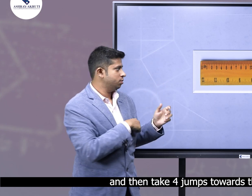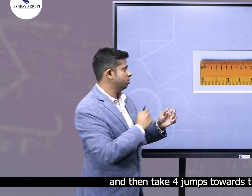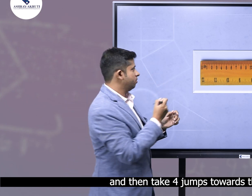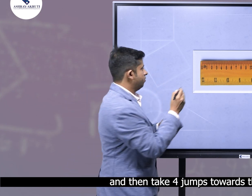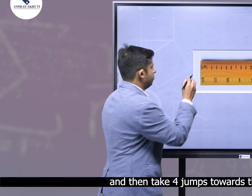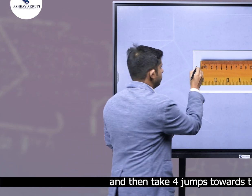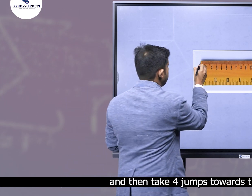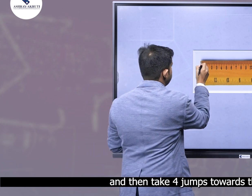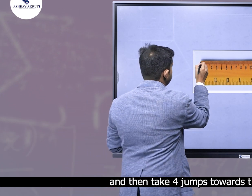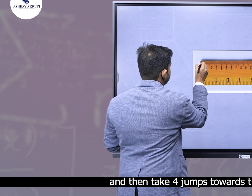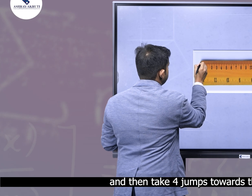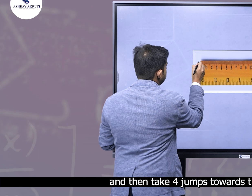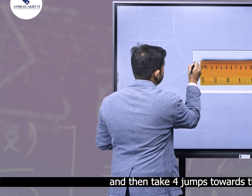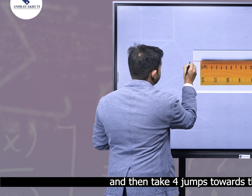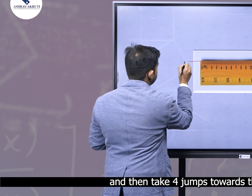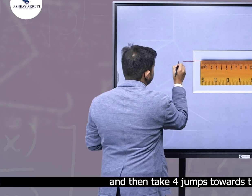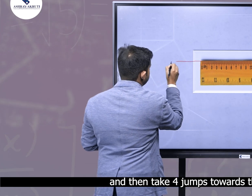jumps towards the left,